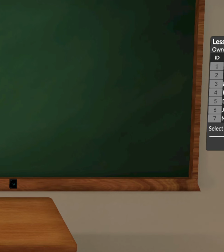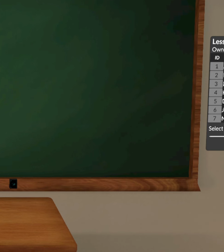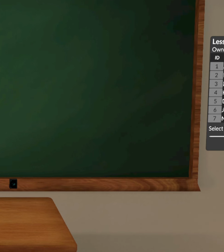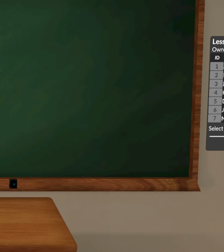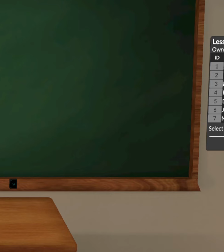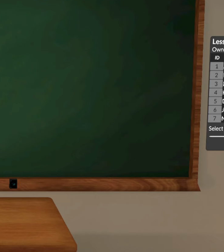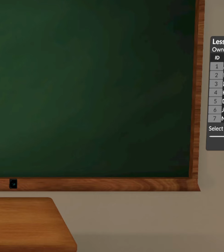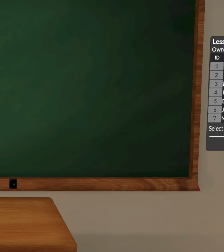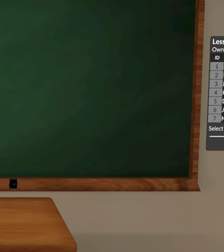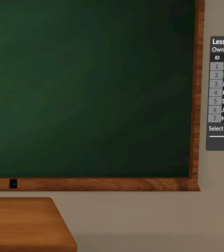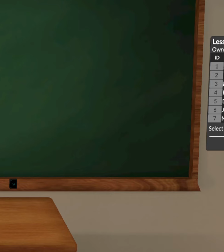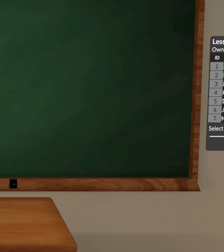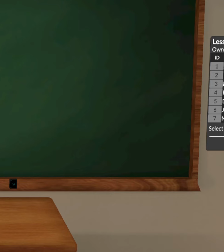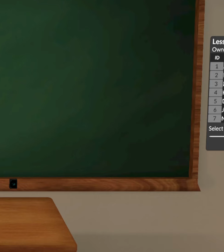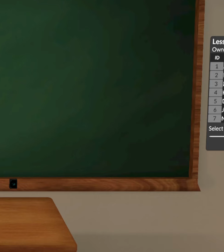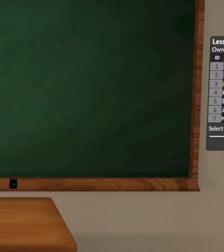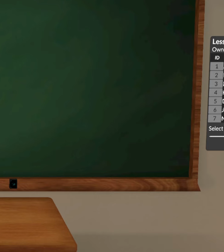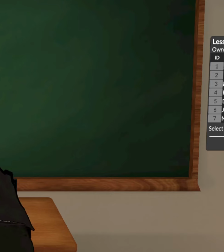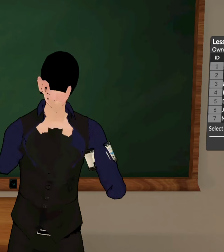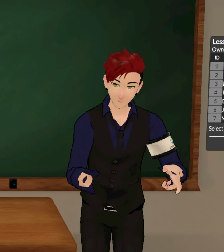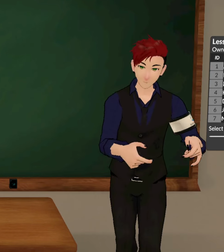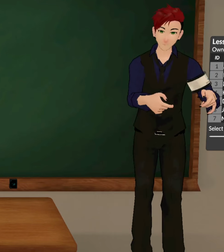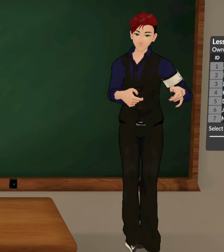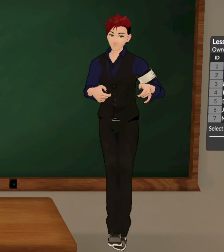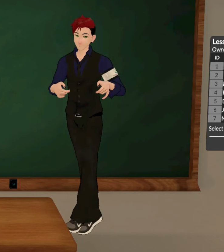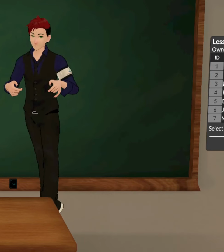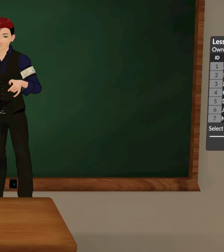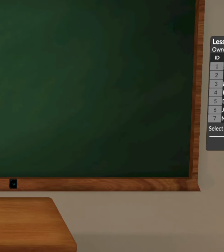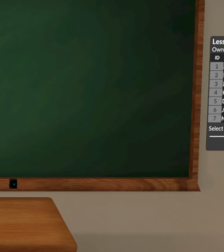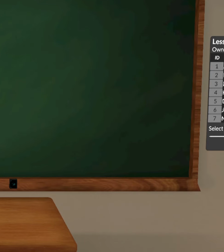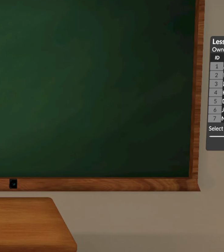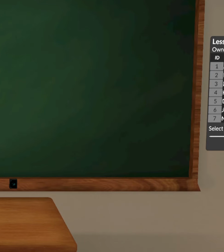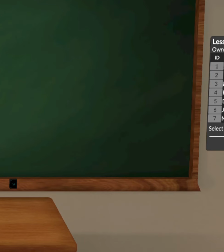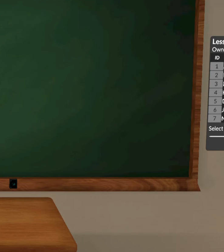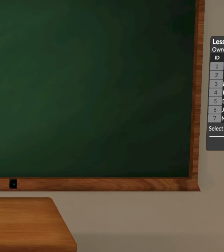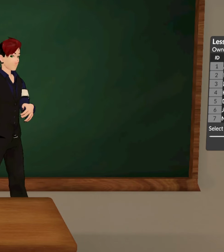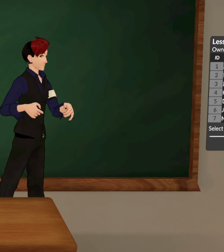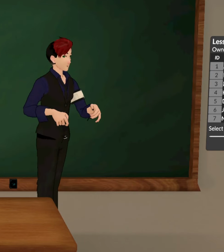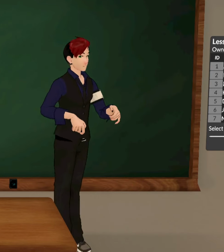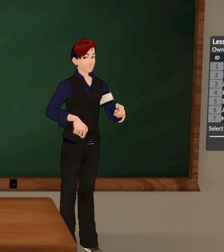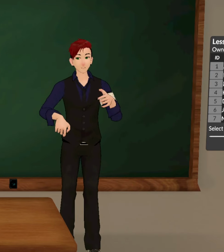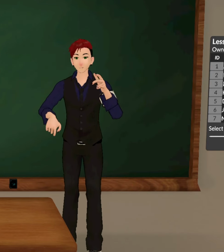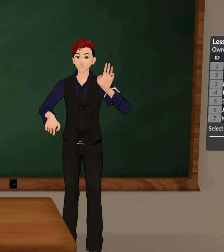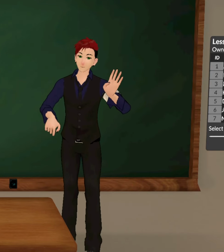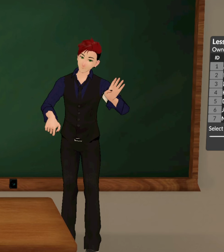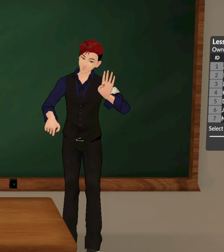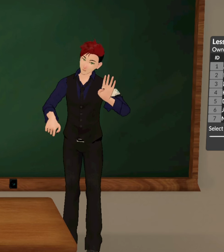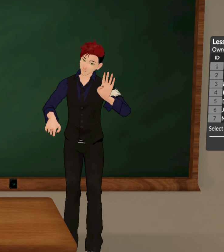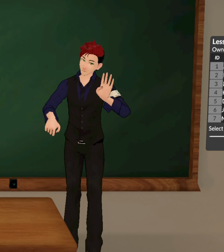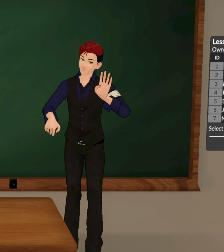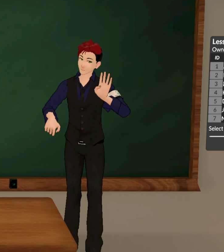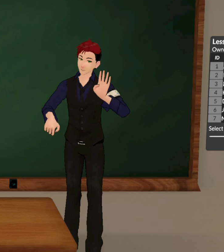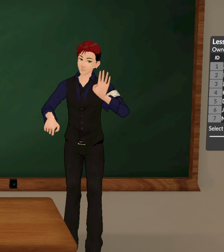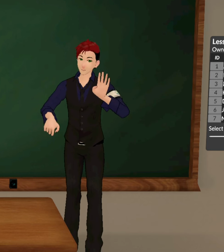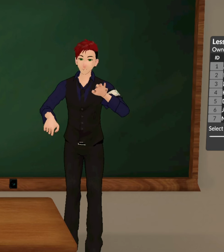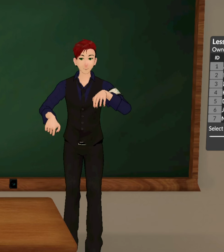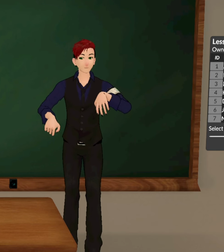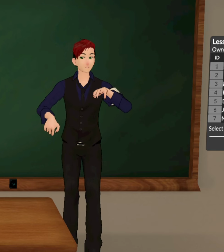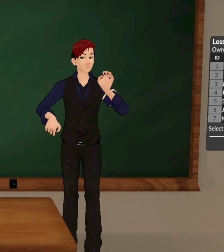and 3. What's the letter for R? Is it this one or is it this one? M. It was Murder It was 4 Murder 4. specifically, which was